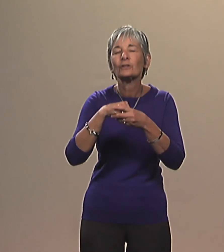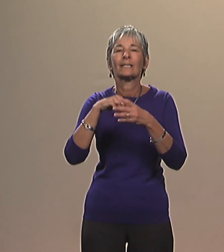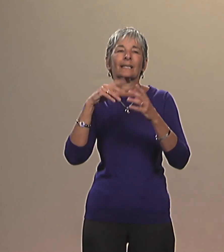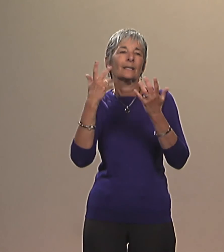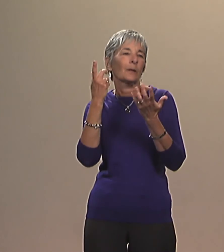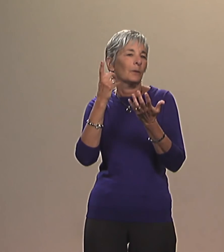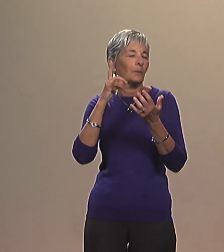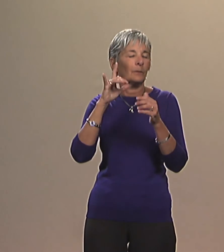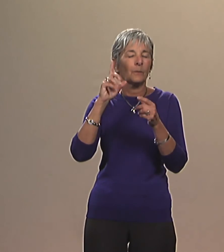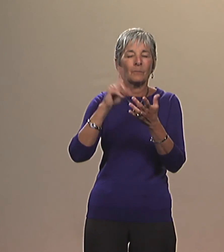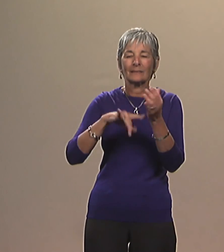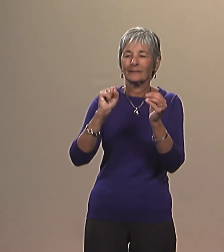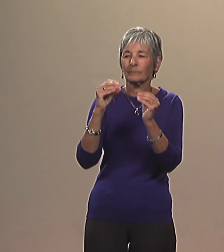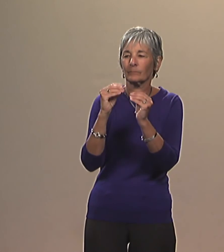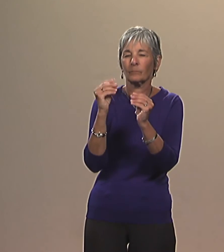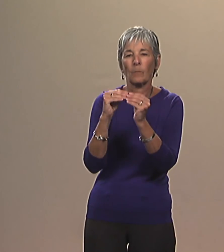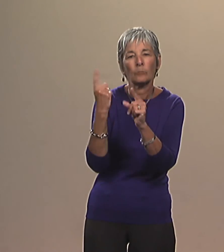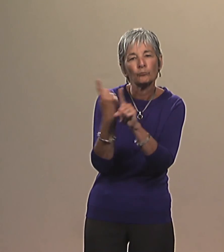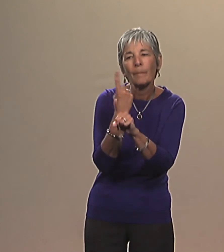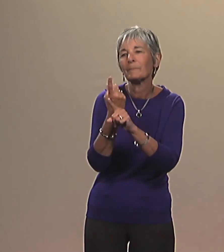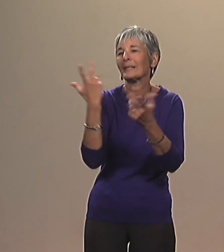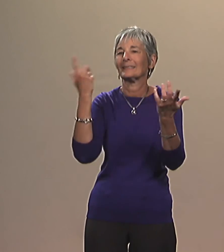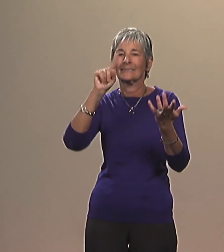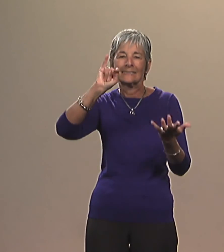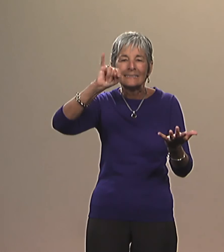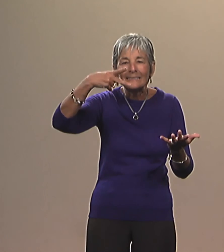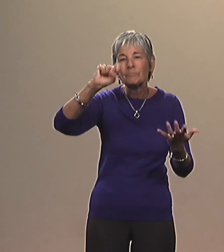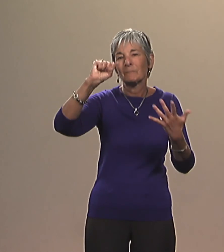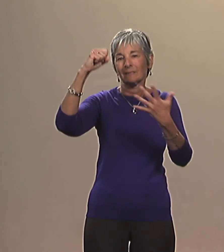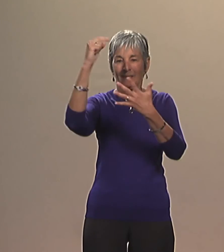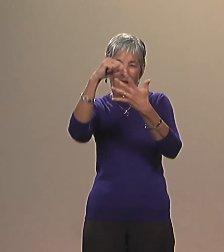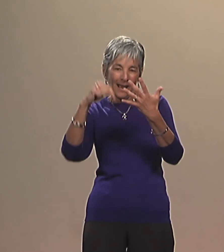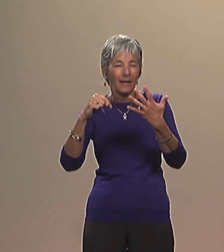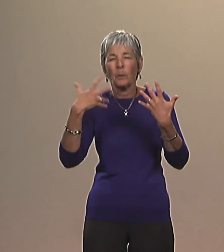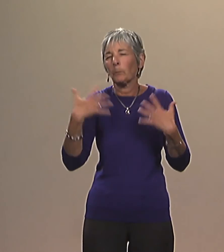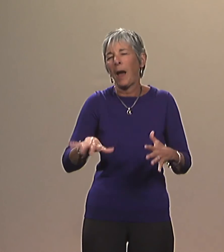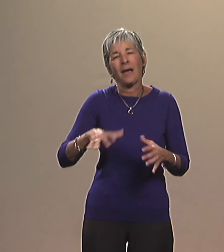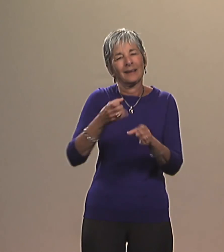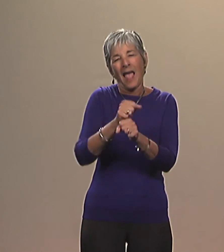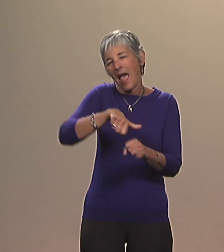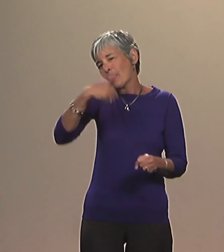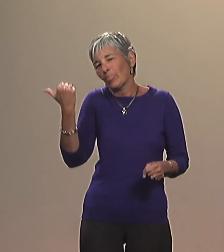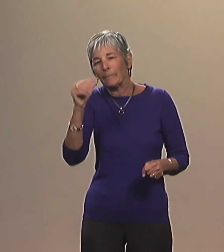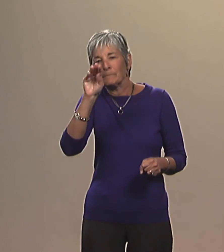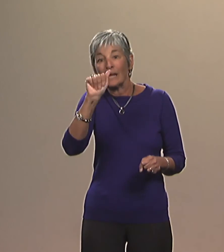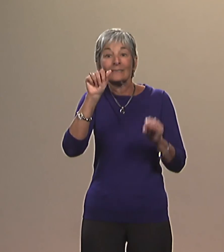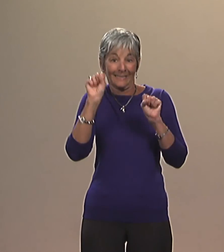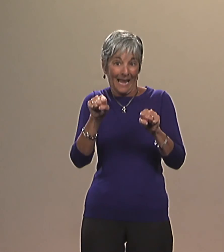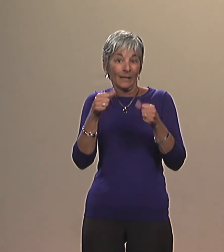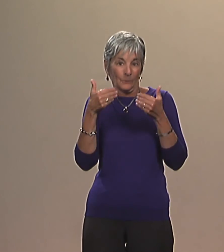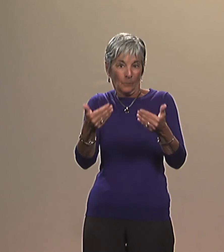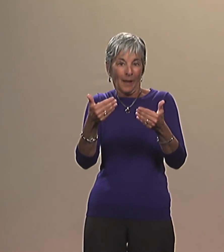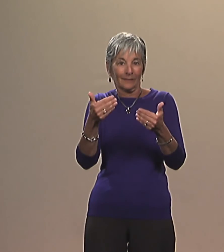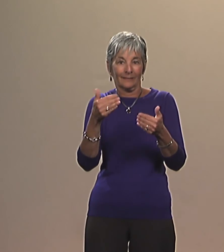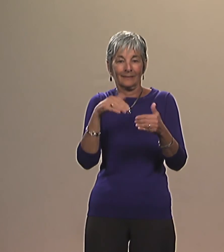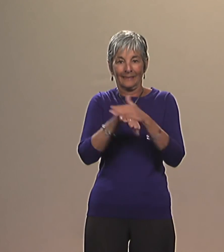intervention, want to know what is appropriate, and want some tips but don't want another master's degree. They can go into that